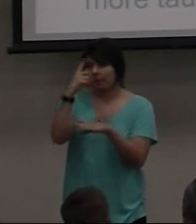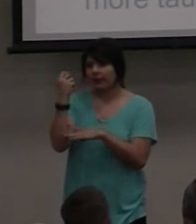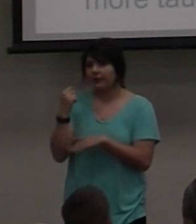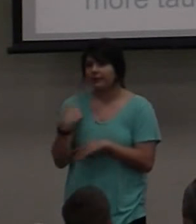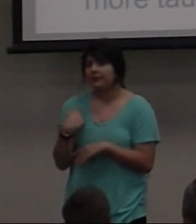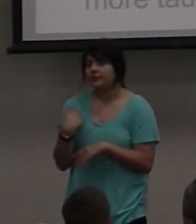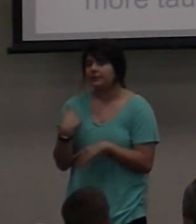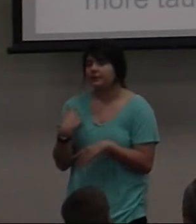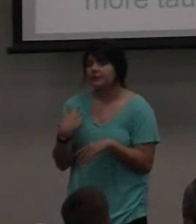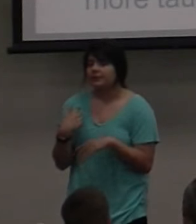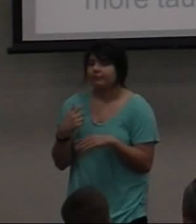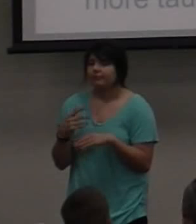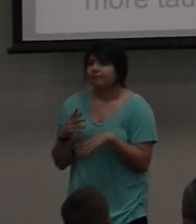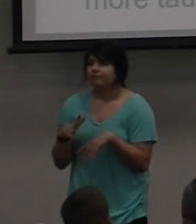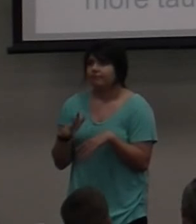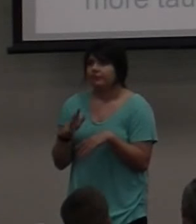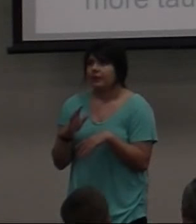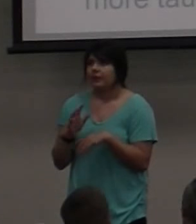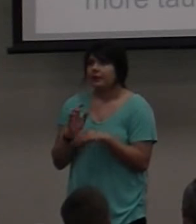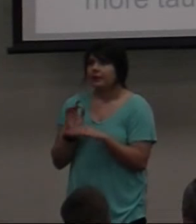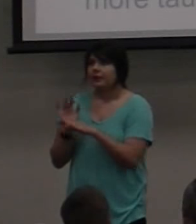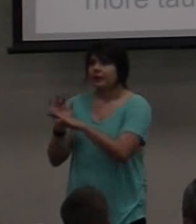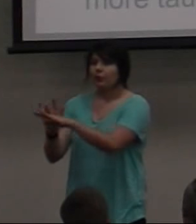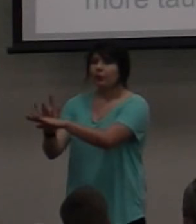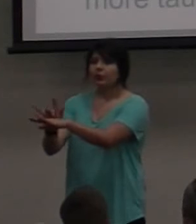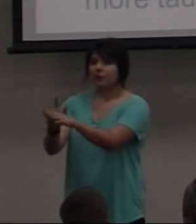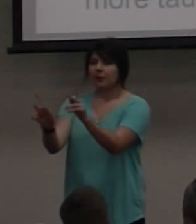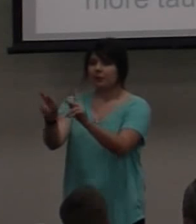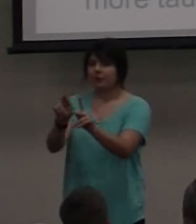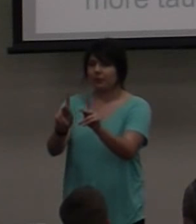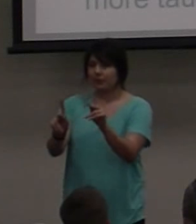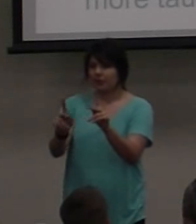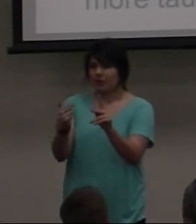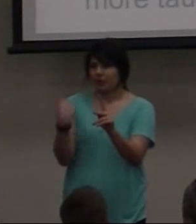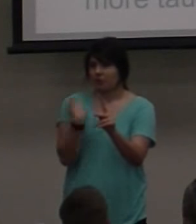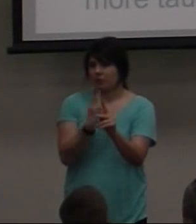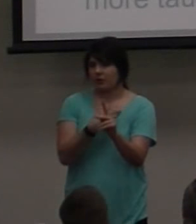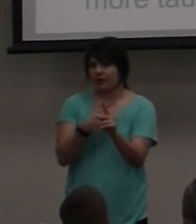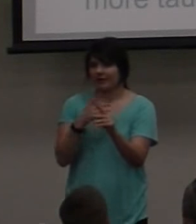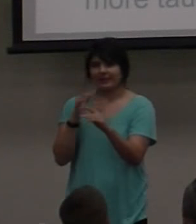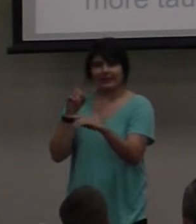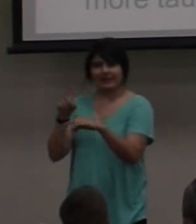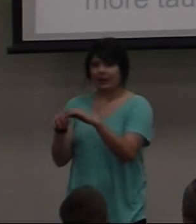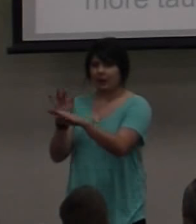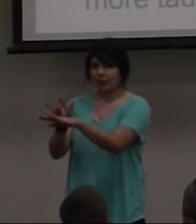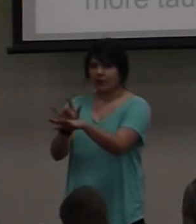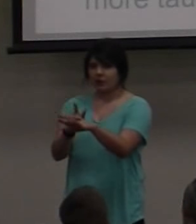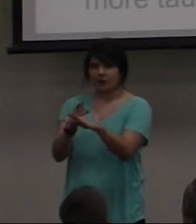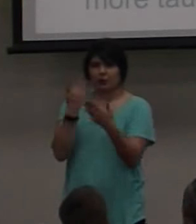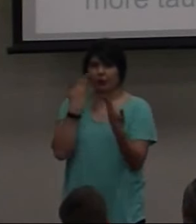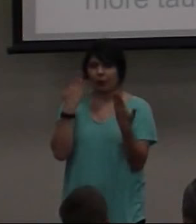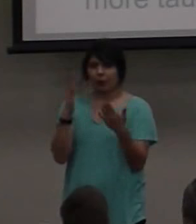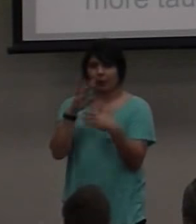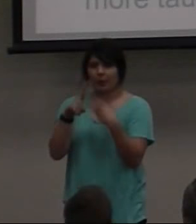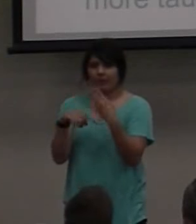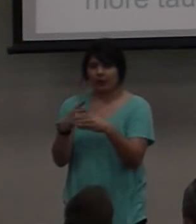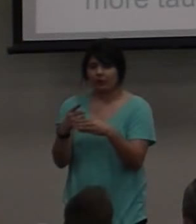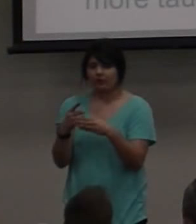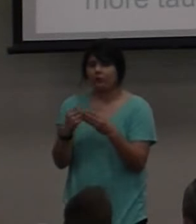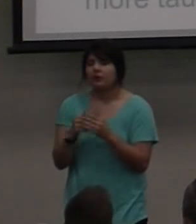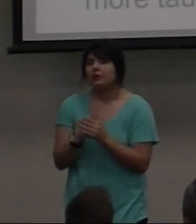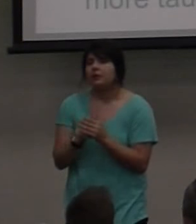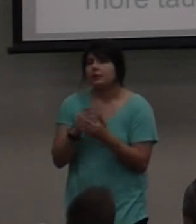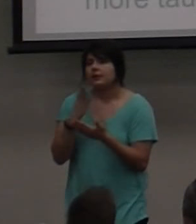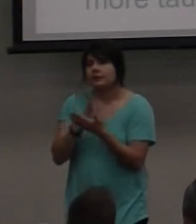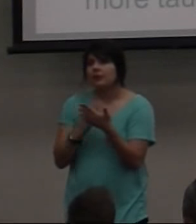wouldn't necessarily meet or know about. About half of our WBS students are